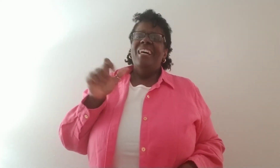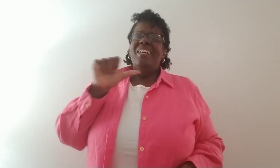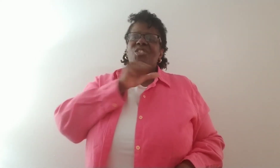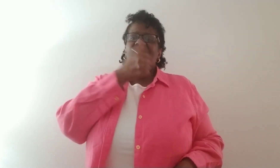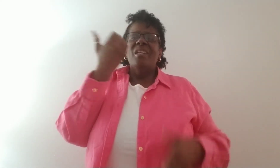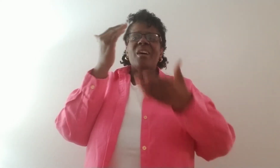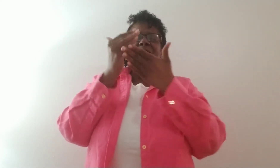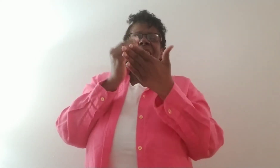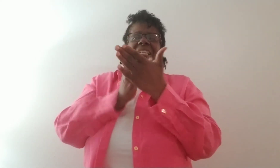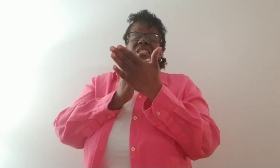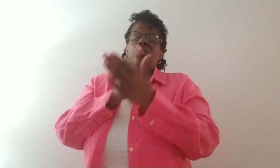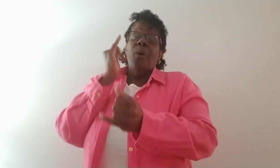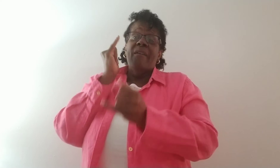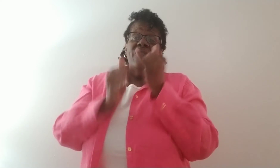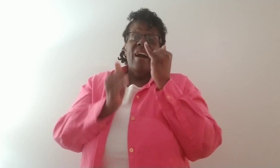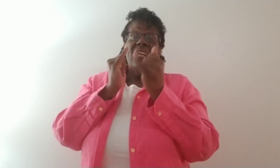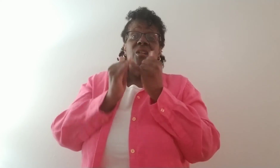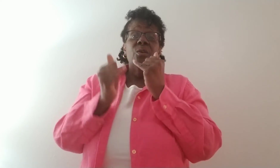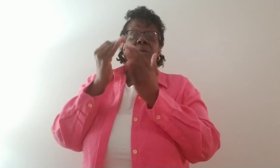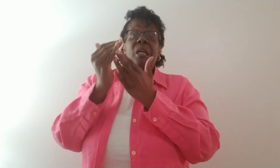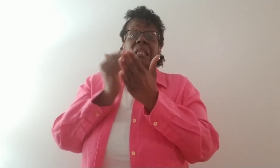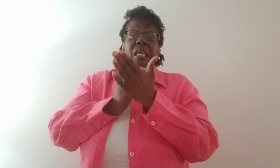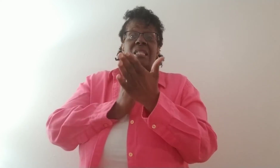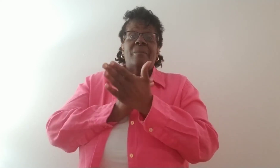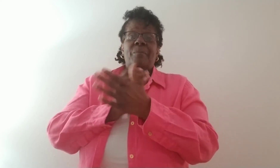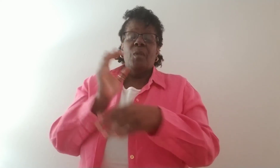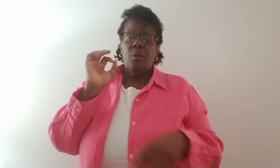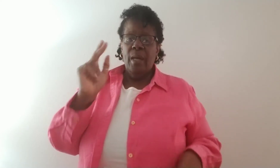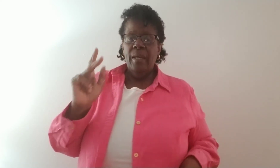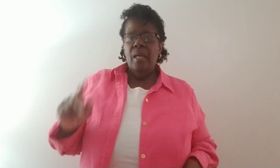to another lesson, to our final lesson, okay?